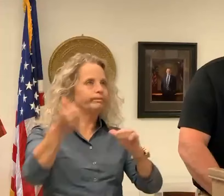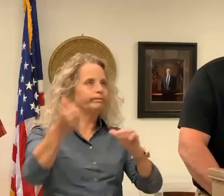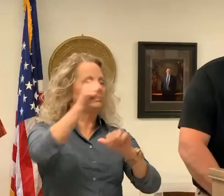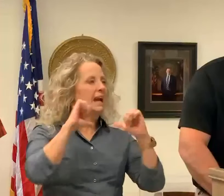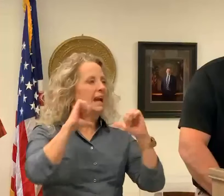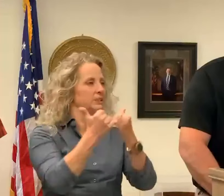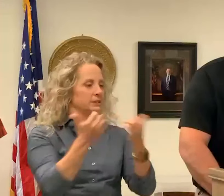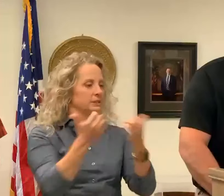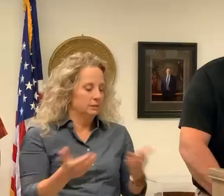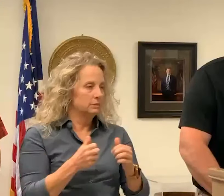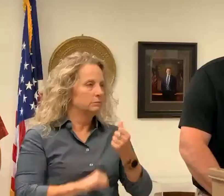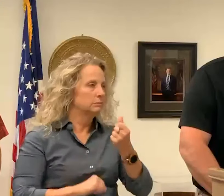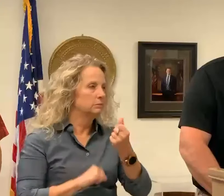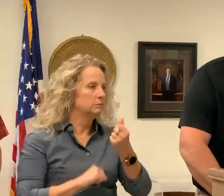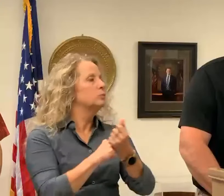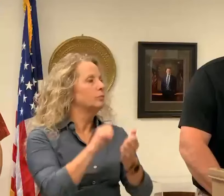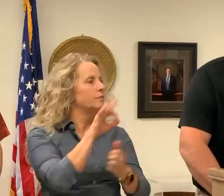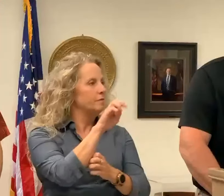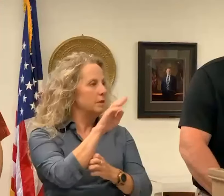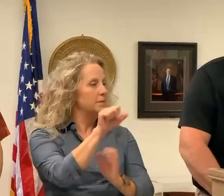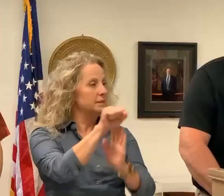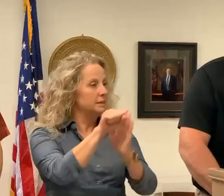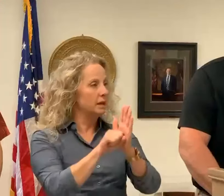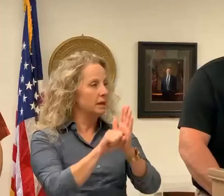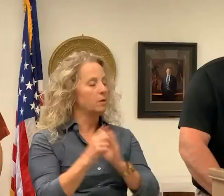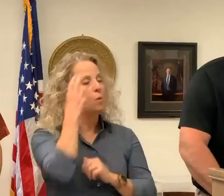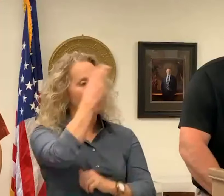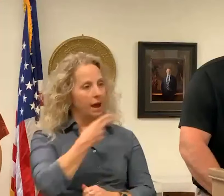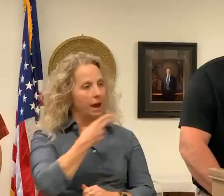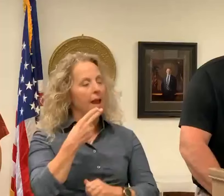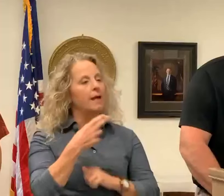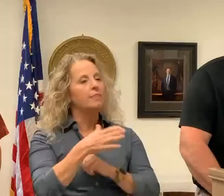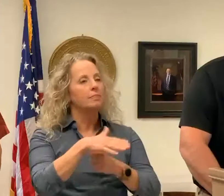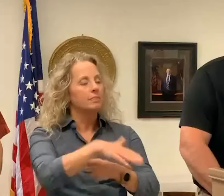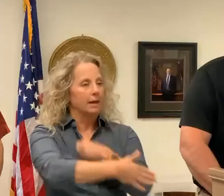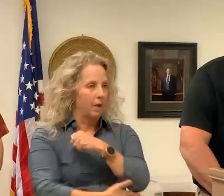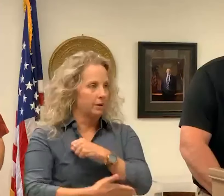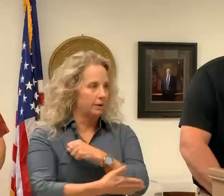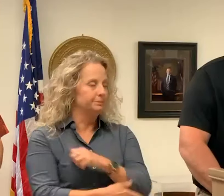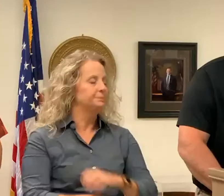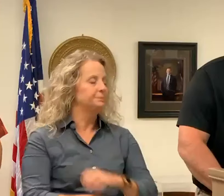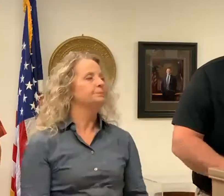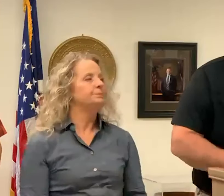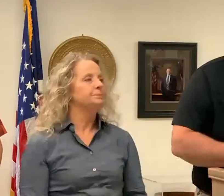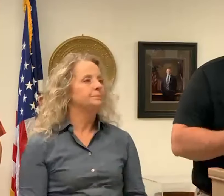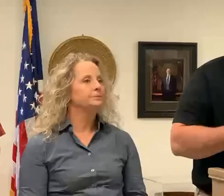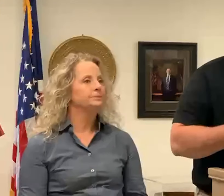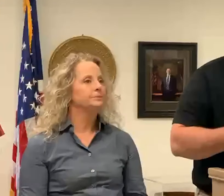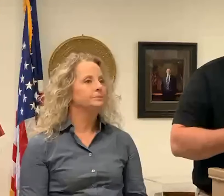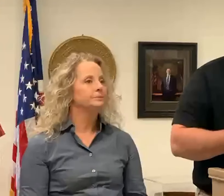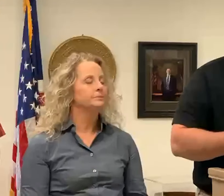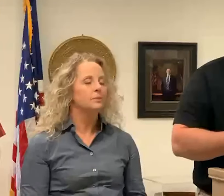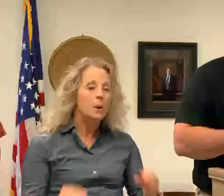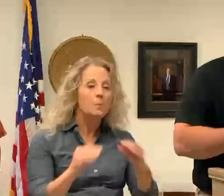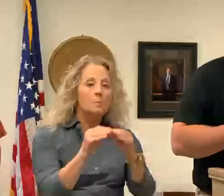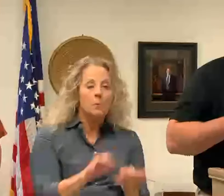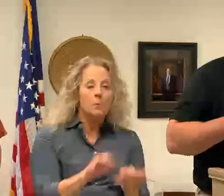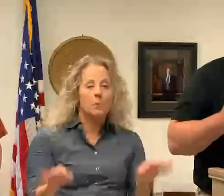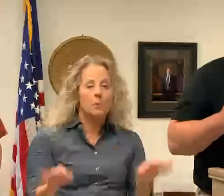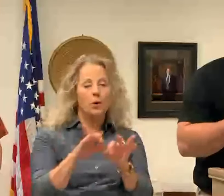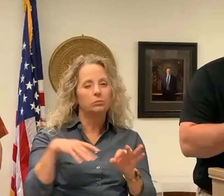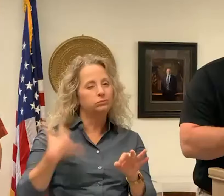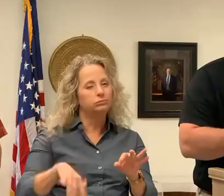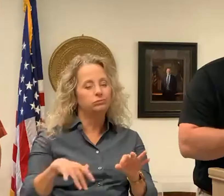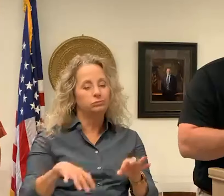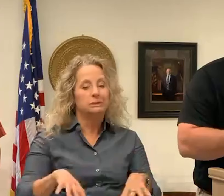FEMA to support the state of Hawaii and the county. And even more important than that, and I've talked many times about it, really